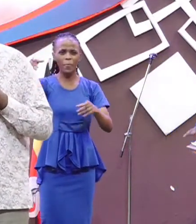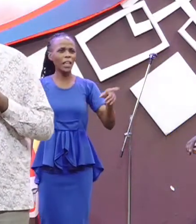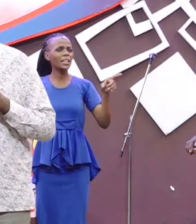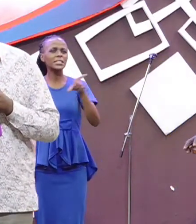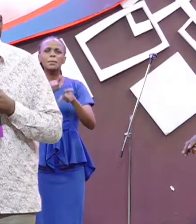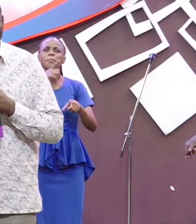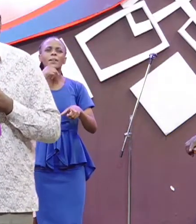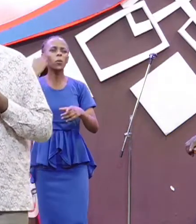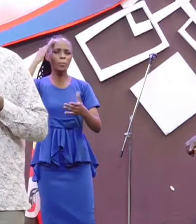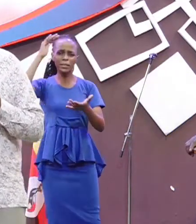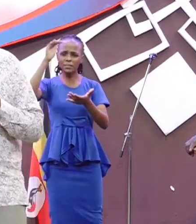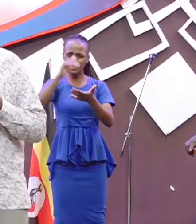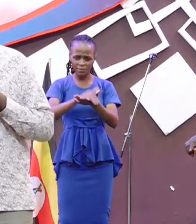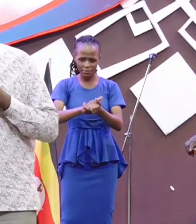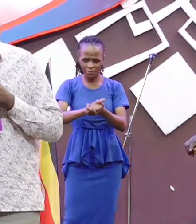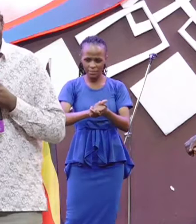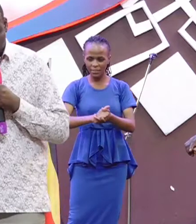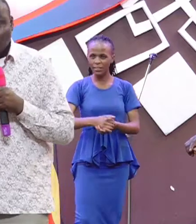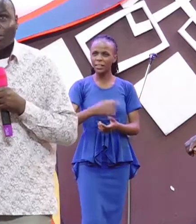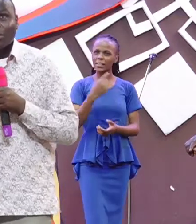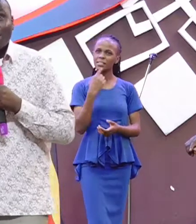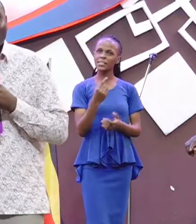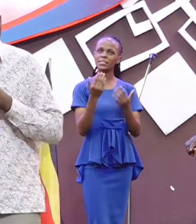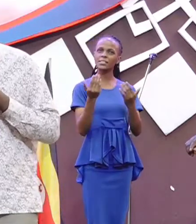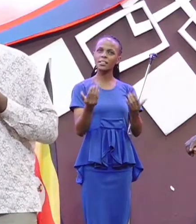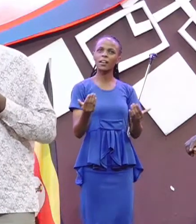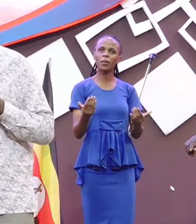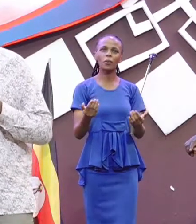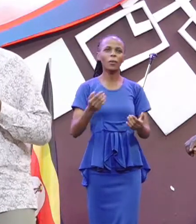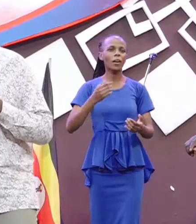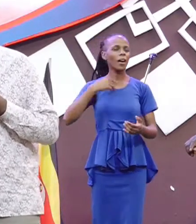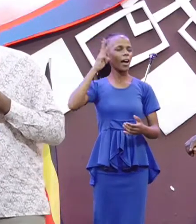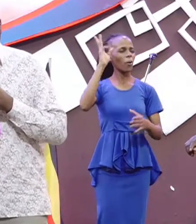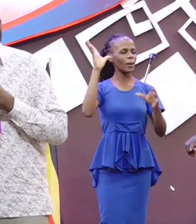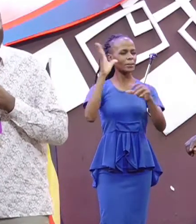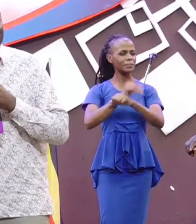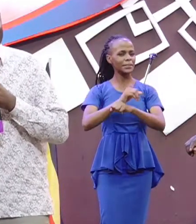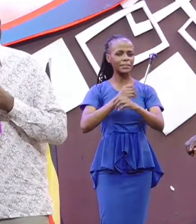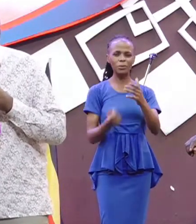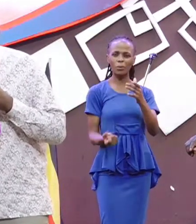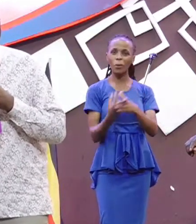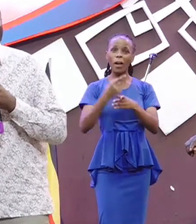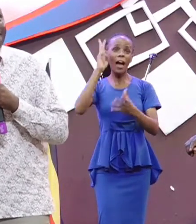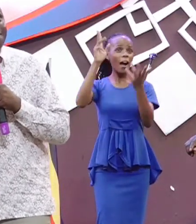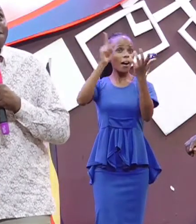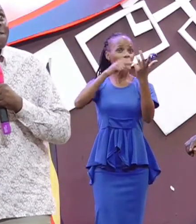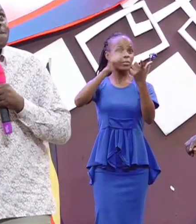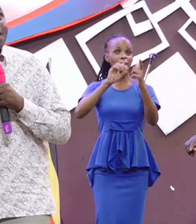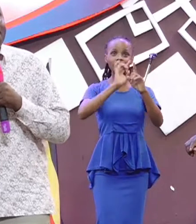Ng'omusajja akkiriza. As a man who believes. N'agamba kati wano. And says that now step. I don't lose a step. Mbala munyeenye ku